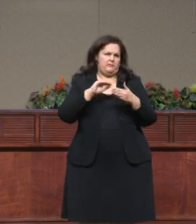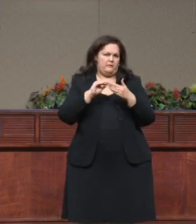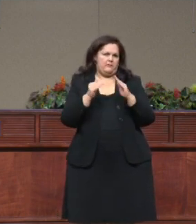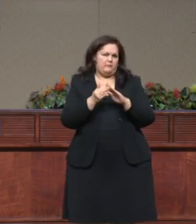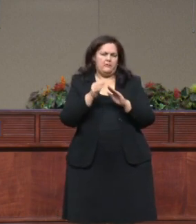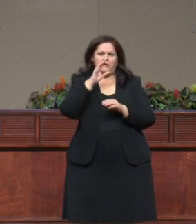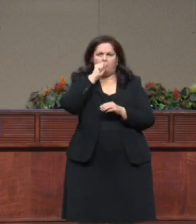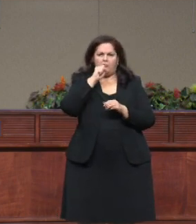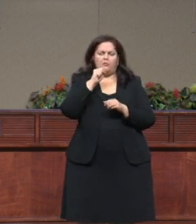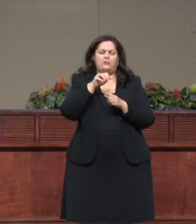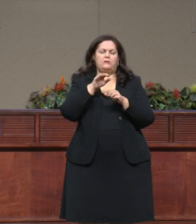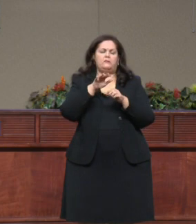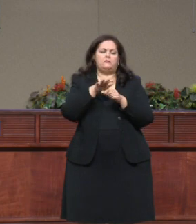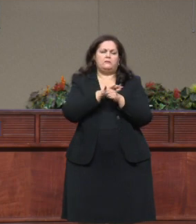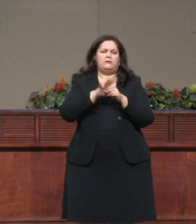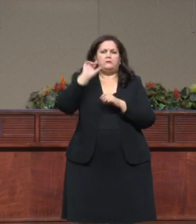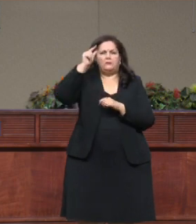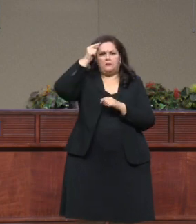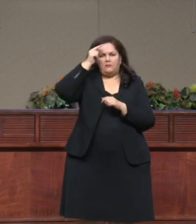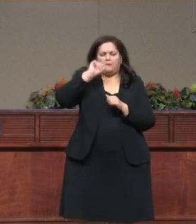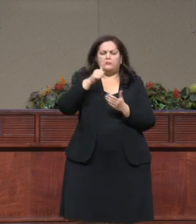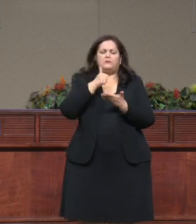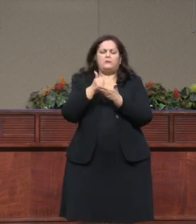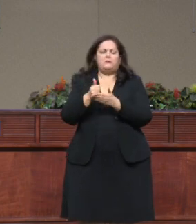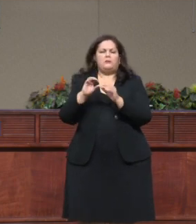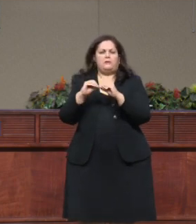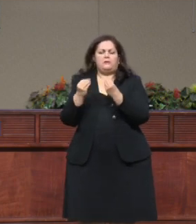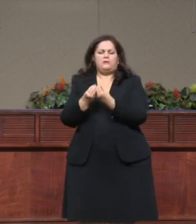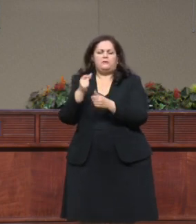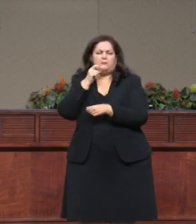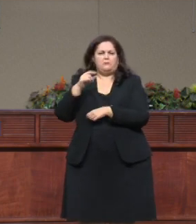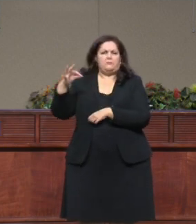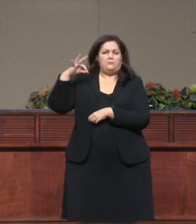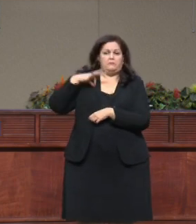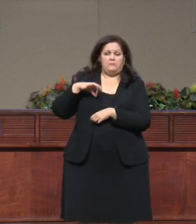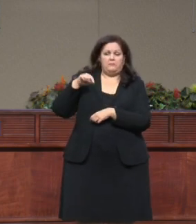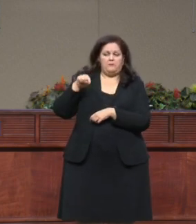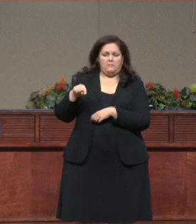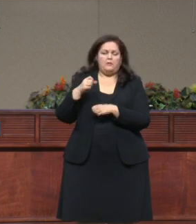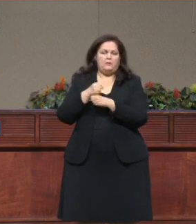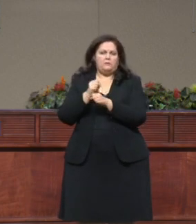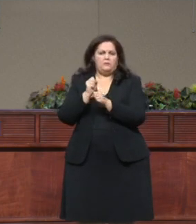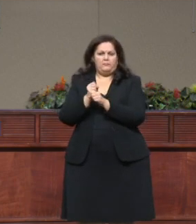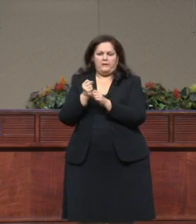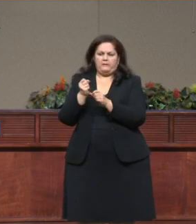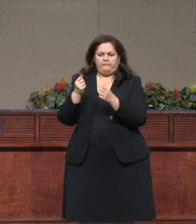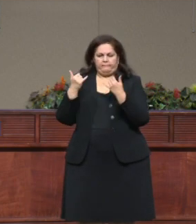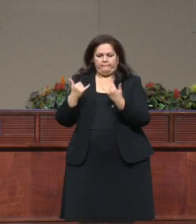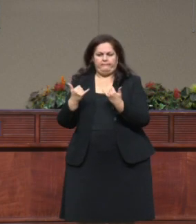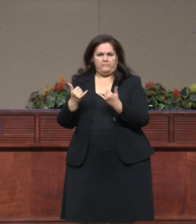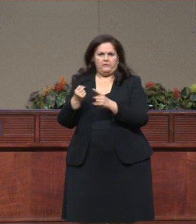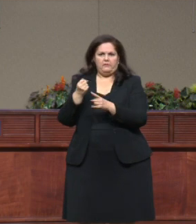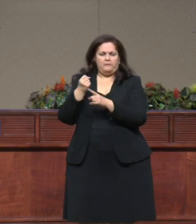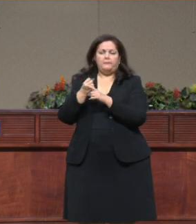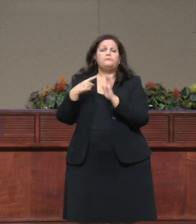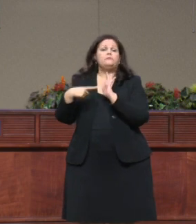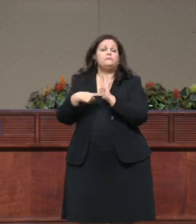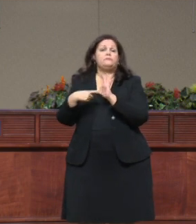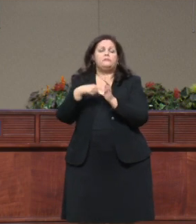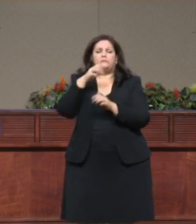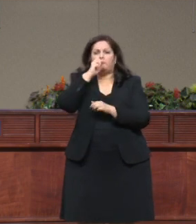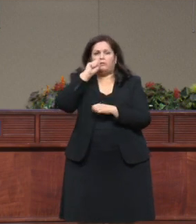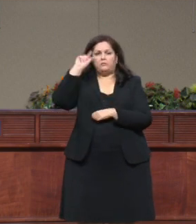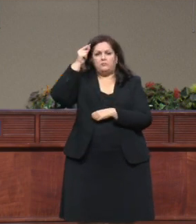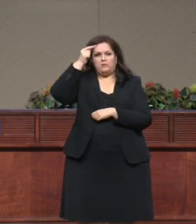County government is also helping nonprofits with programs that make an immediate impact. For example, Orange County